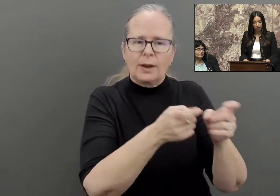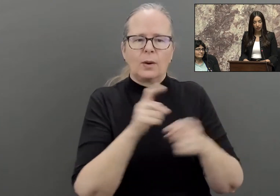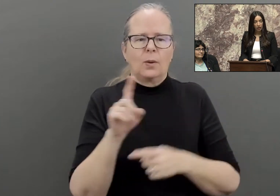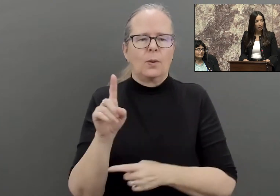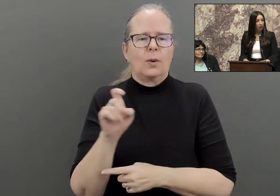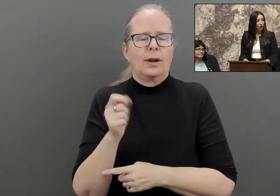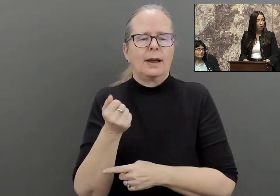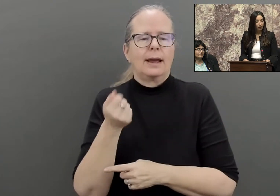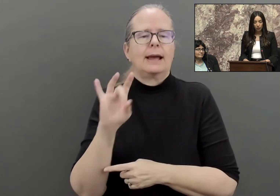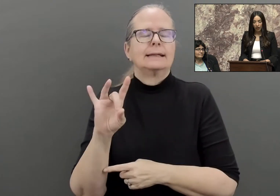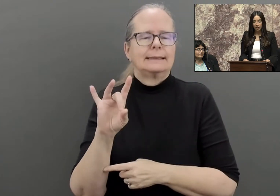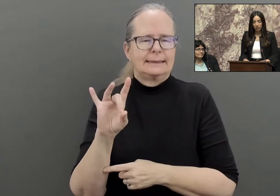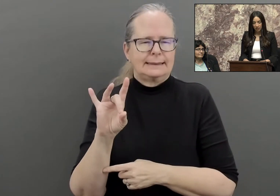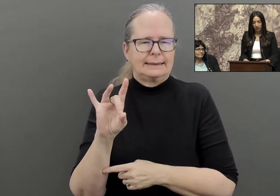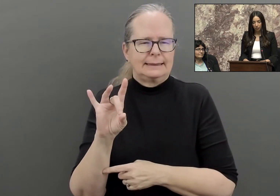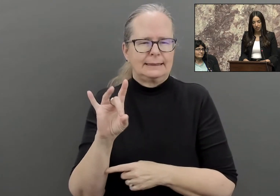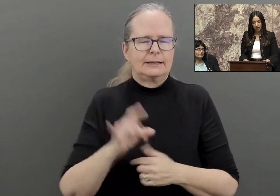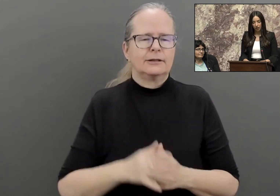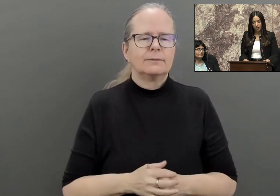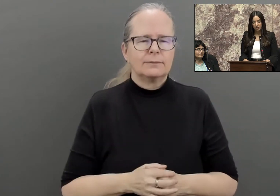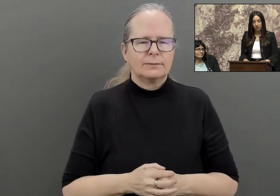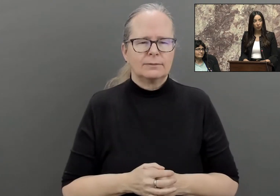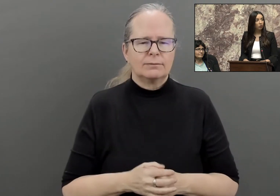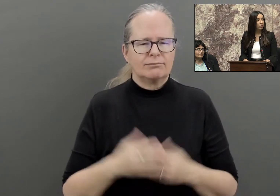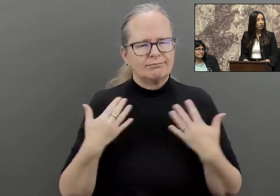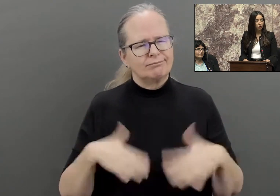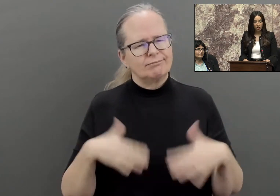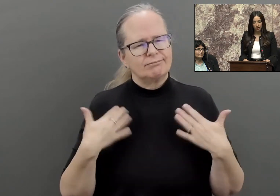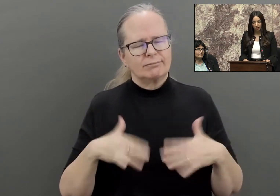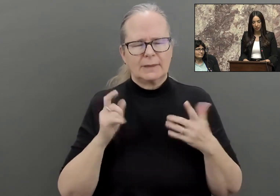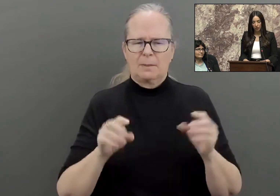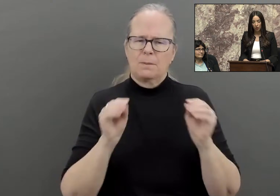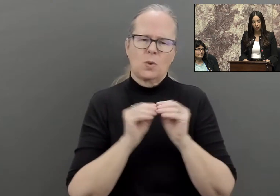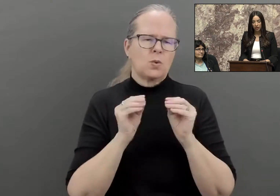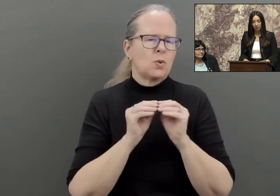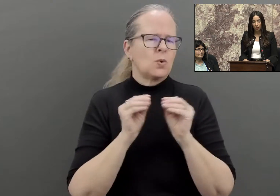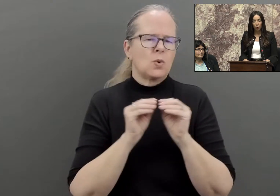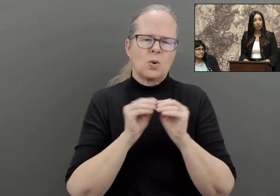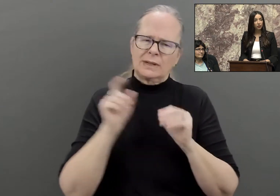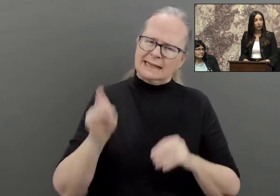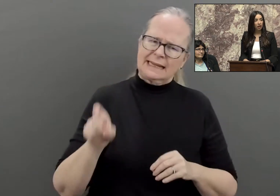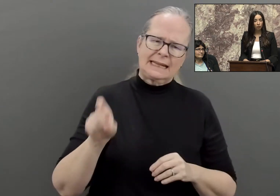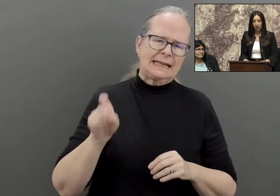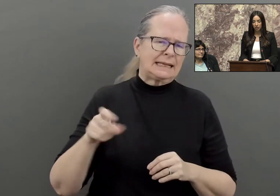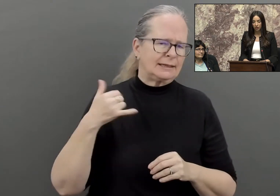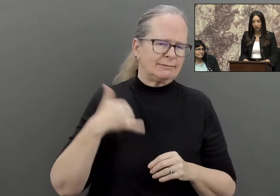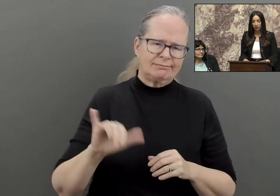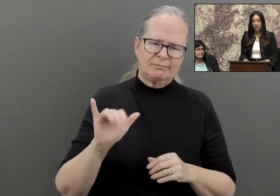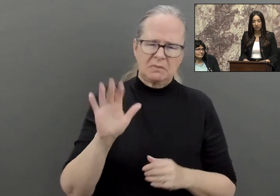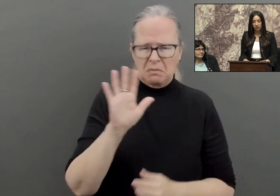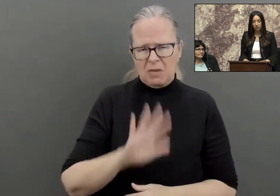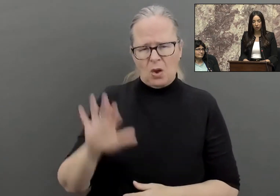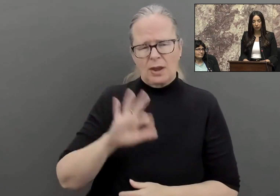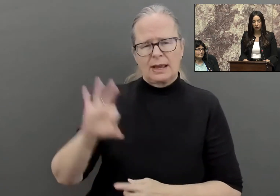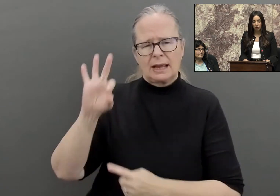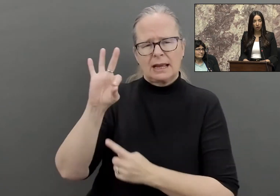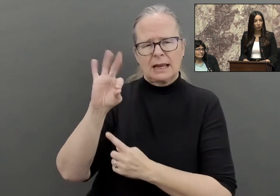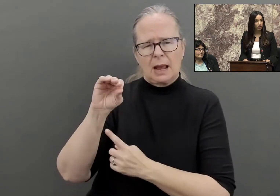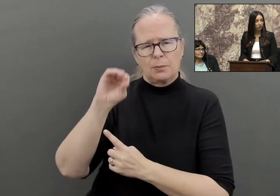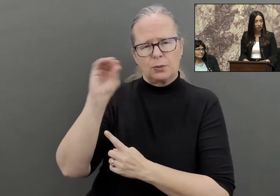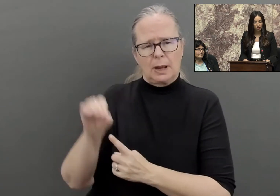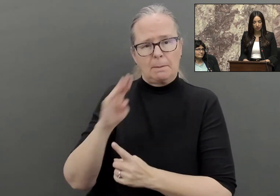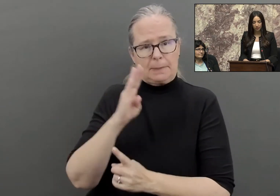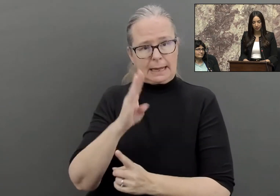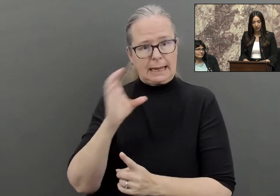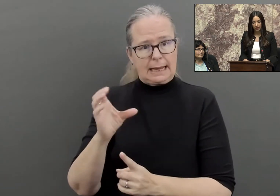do. Although 90% of British Columbians support organ donation, only about 1/3 have registered their decision on